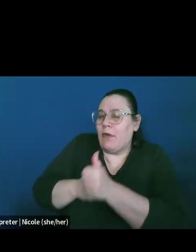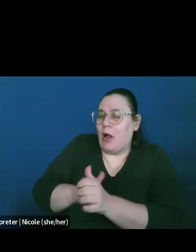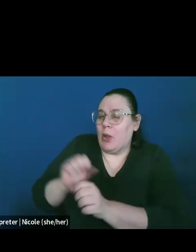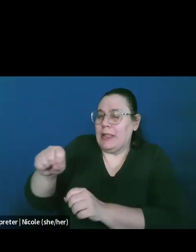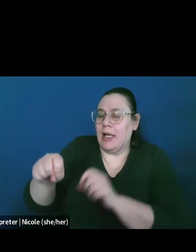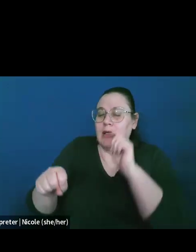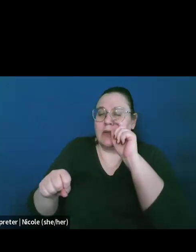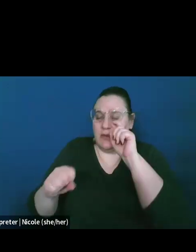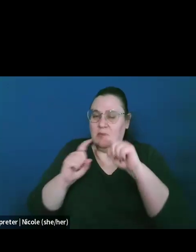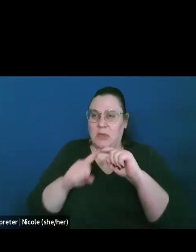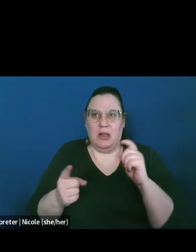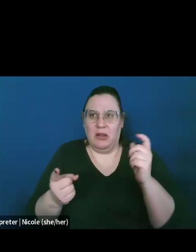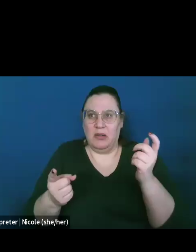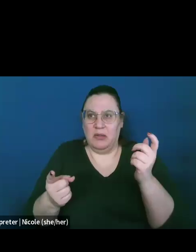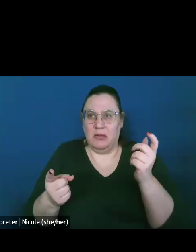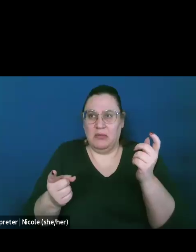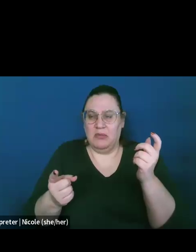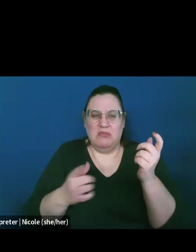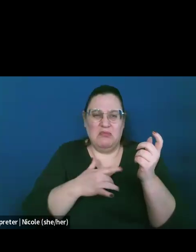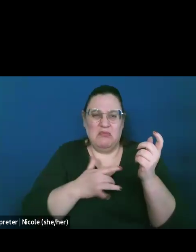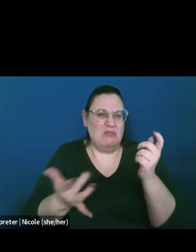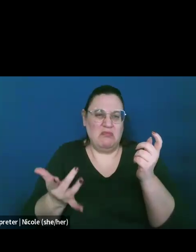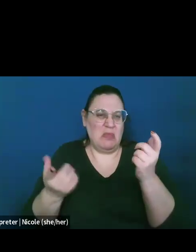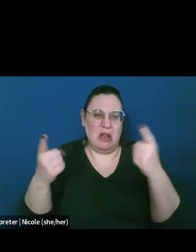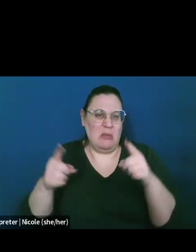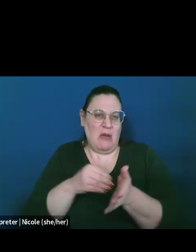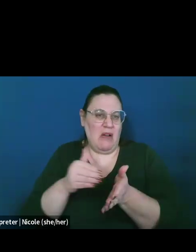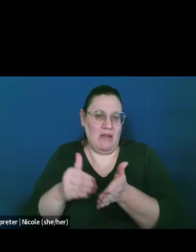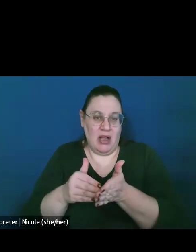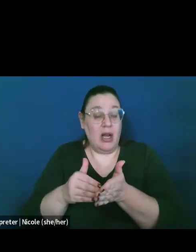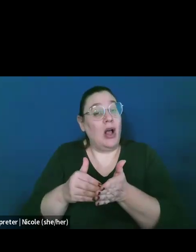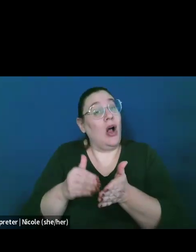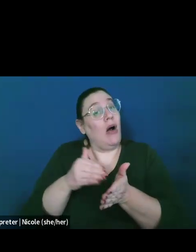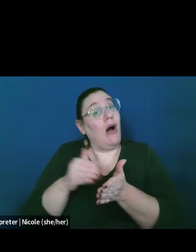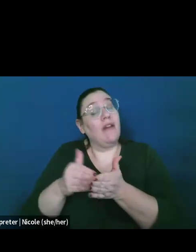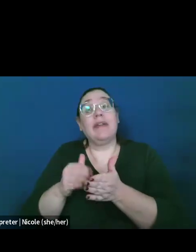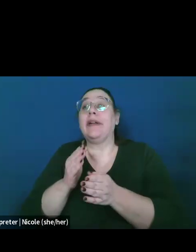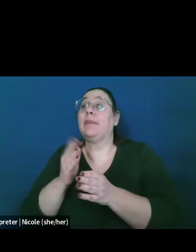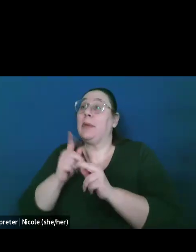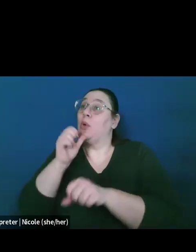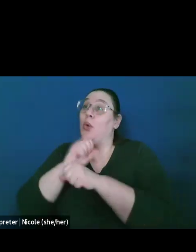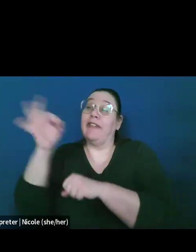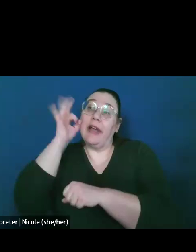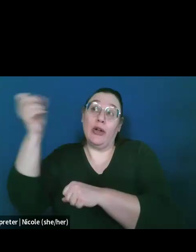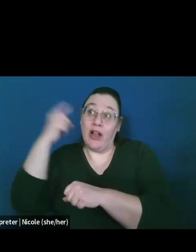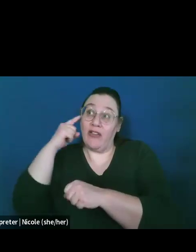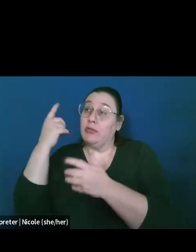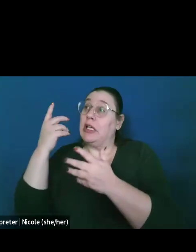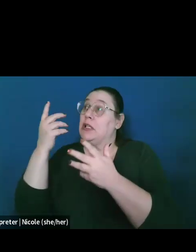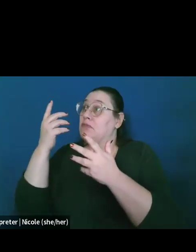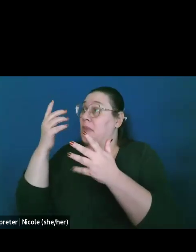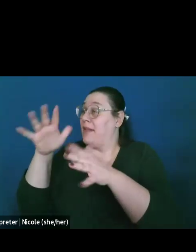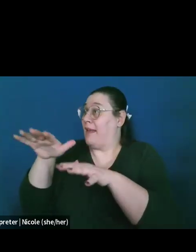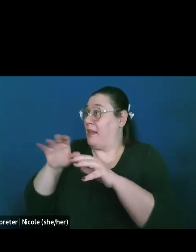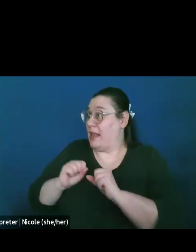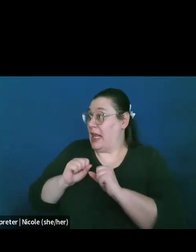that's usually not a ban, and oftentimes people end up working for their connections after federal government when they don't start a business. They can